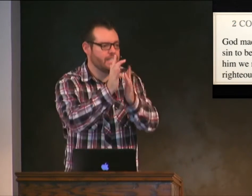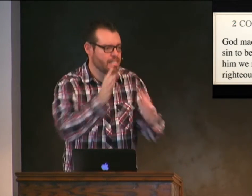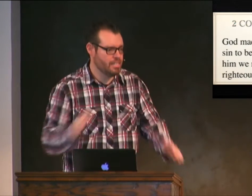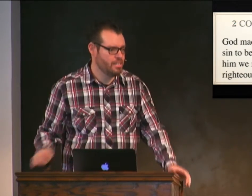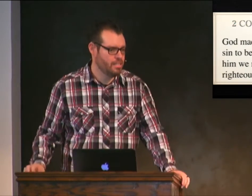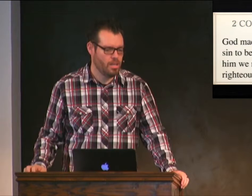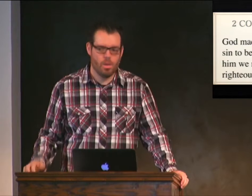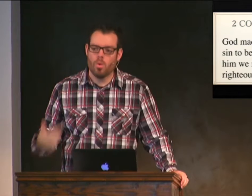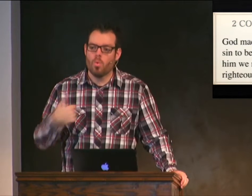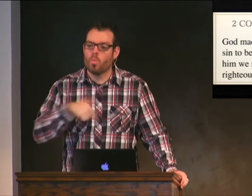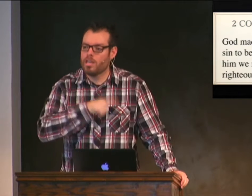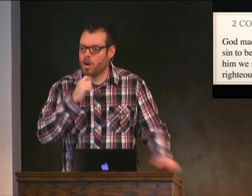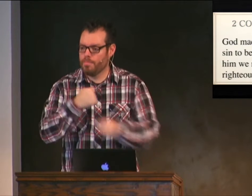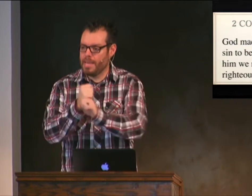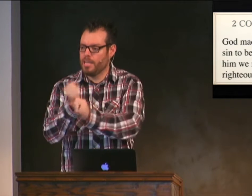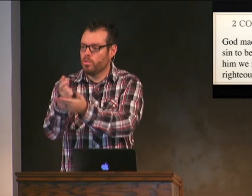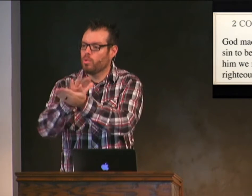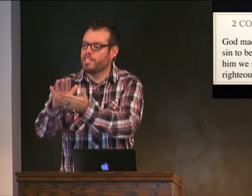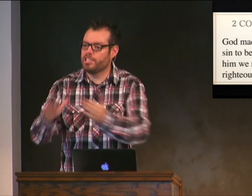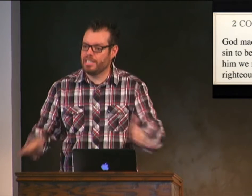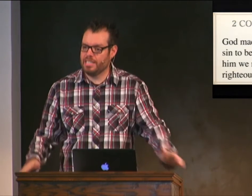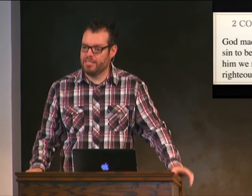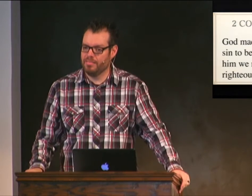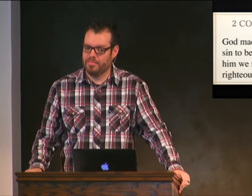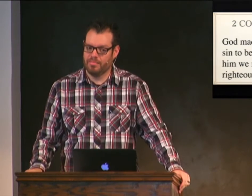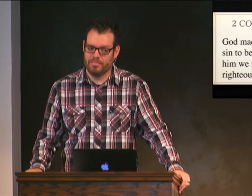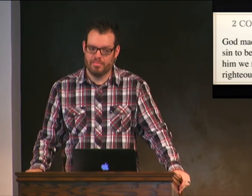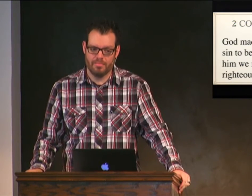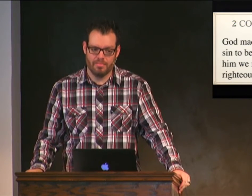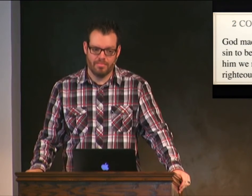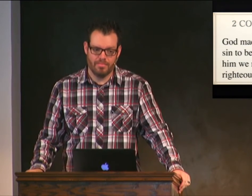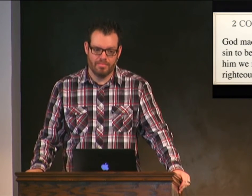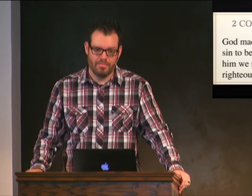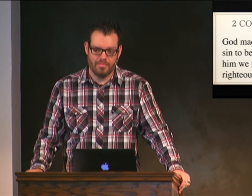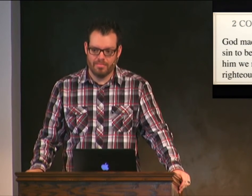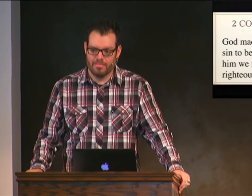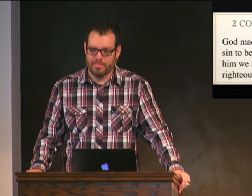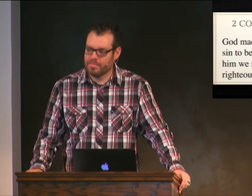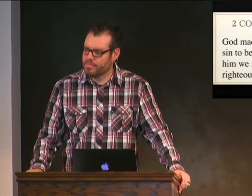Because of Jesus, we are made righteous.